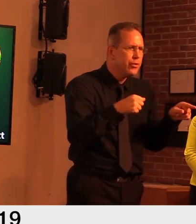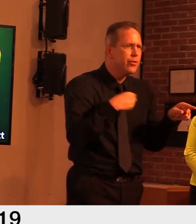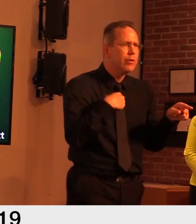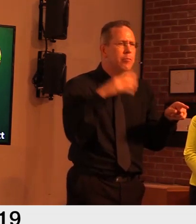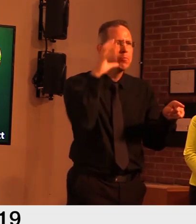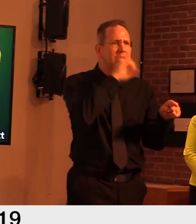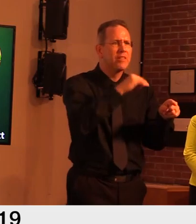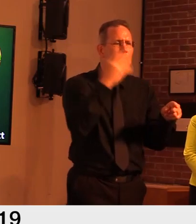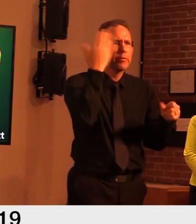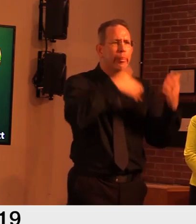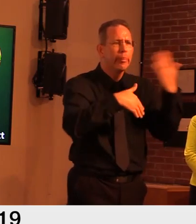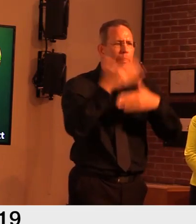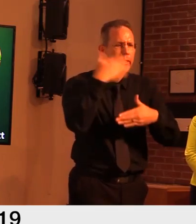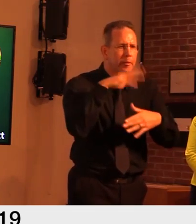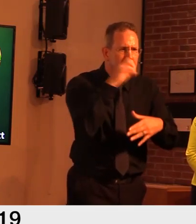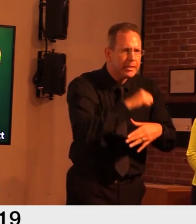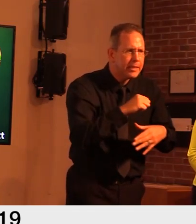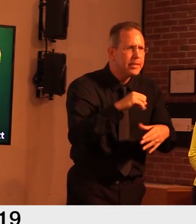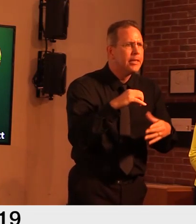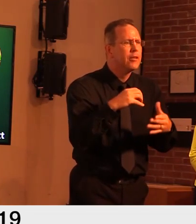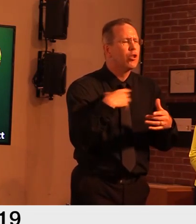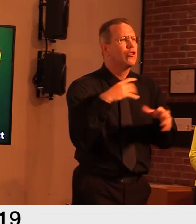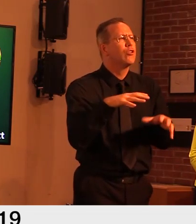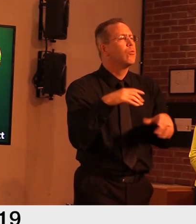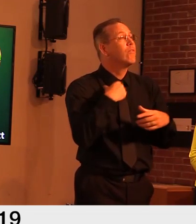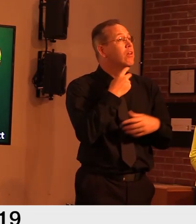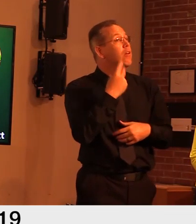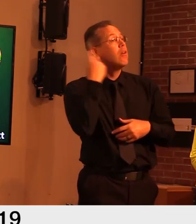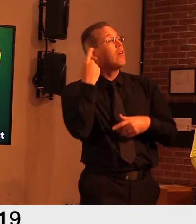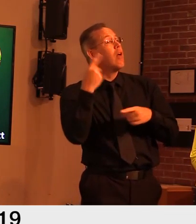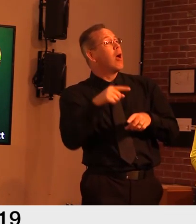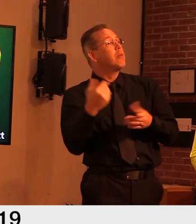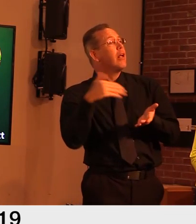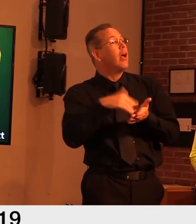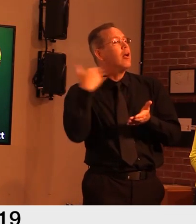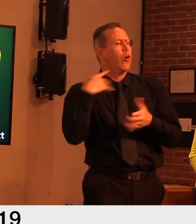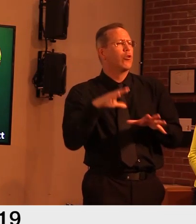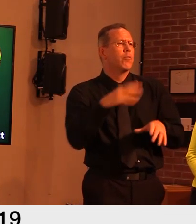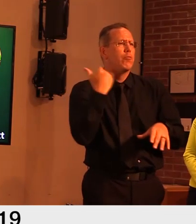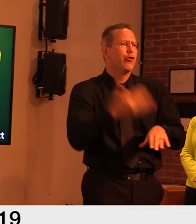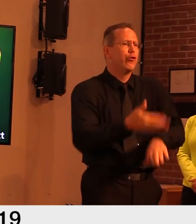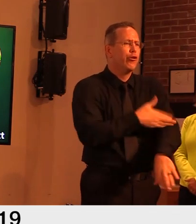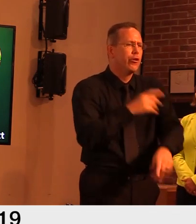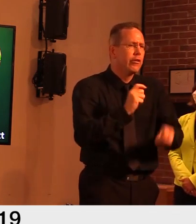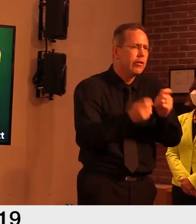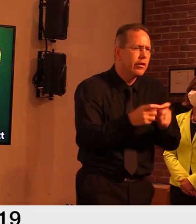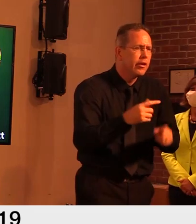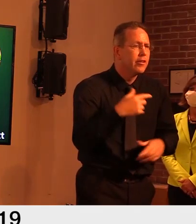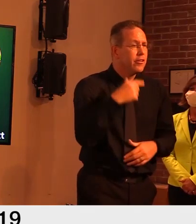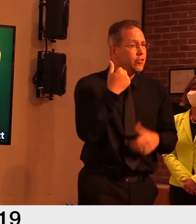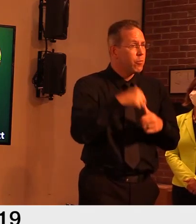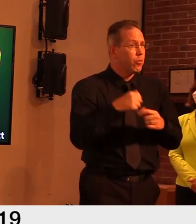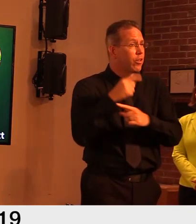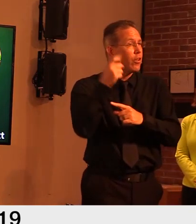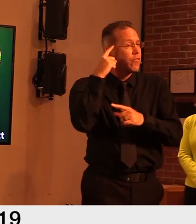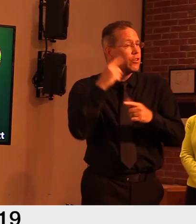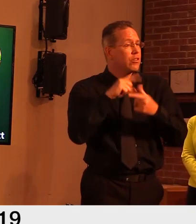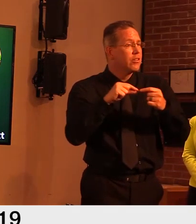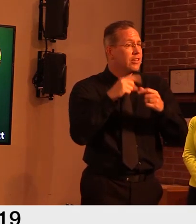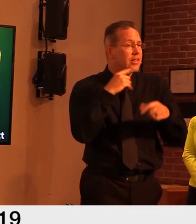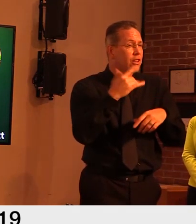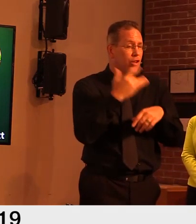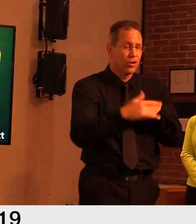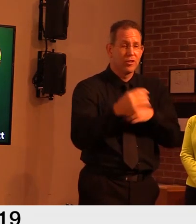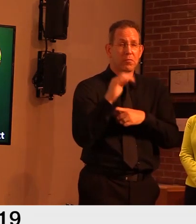this incident is really helpful for us in public health, because we can take a step back, take stock of what we